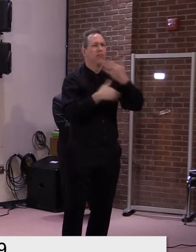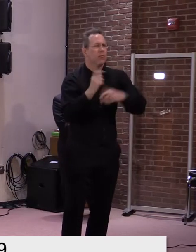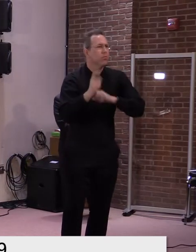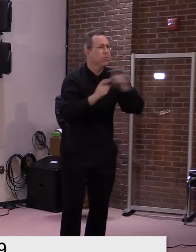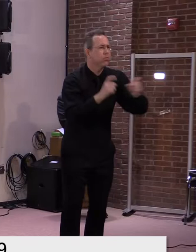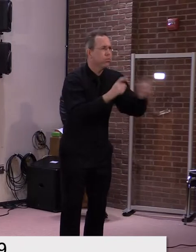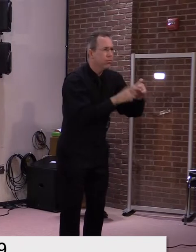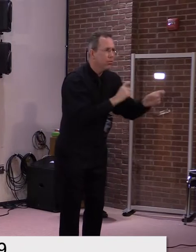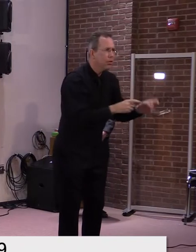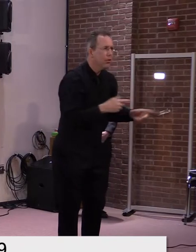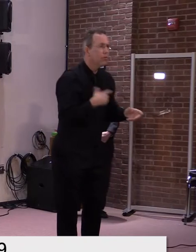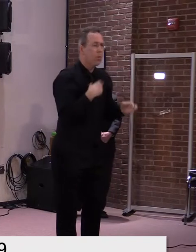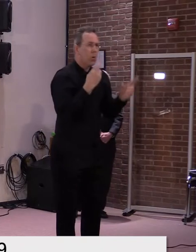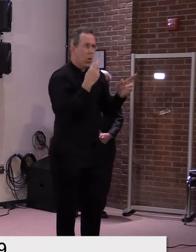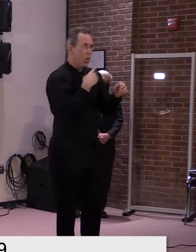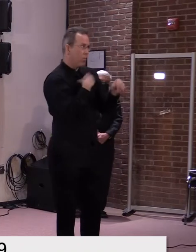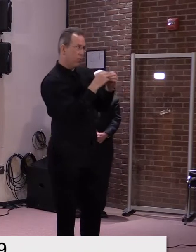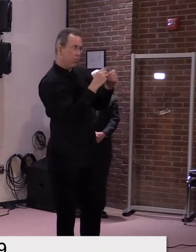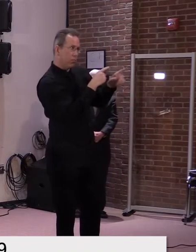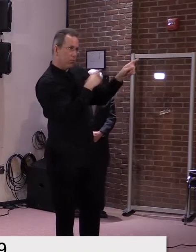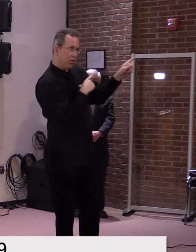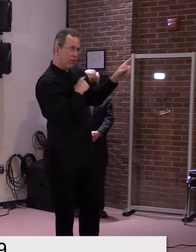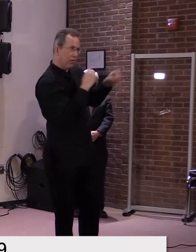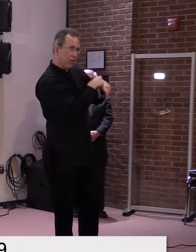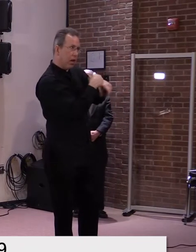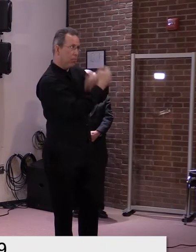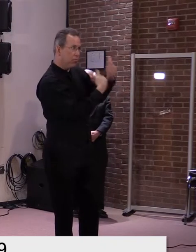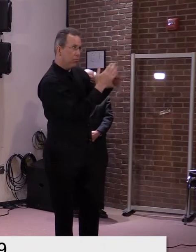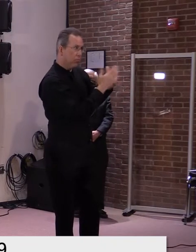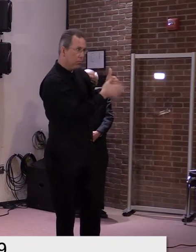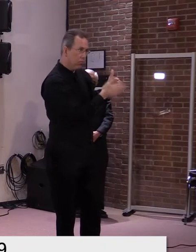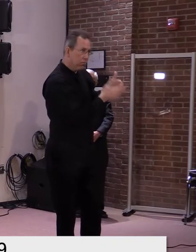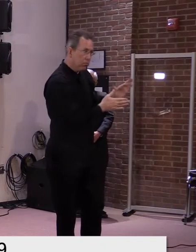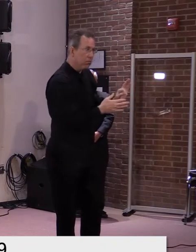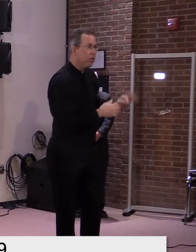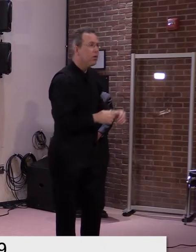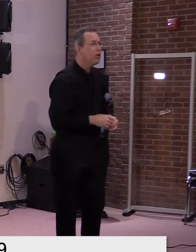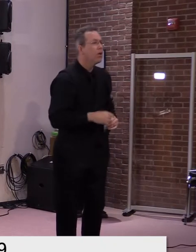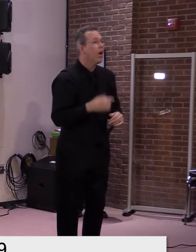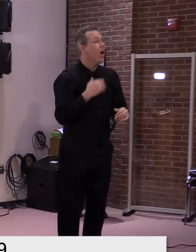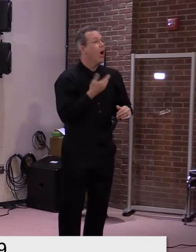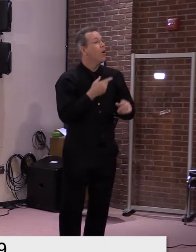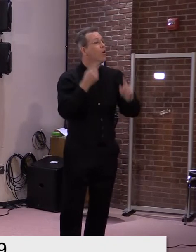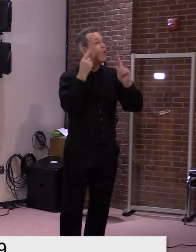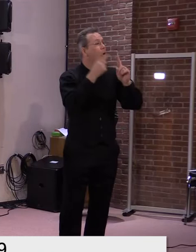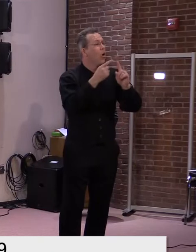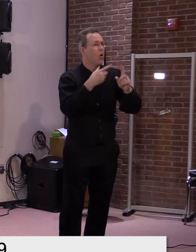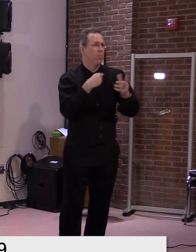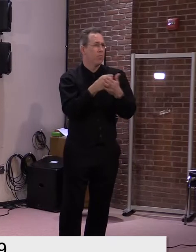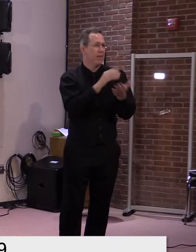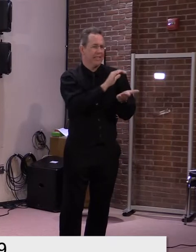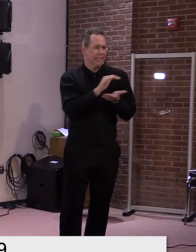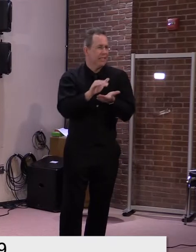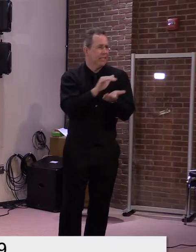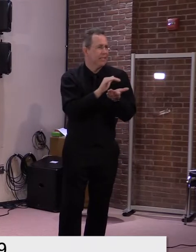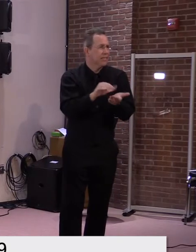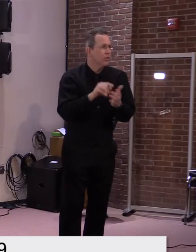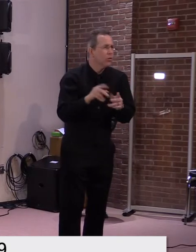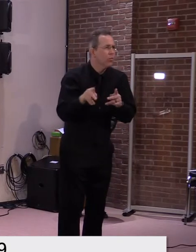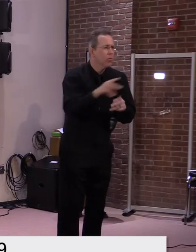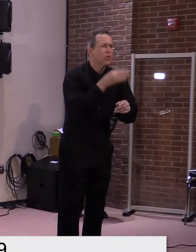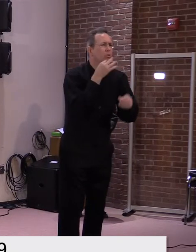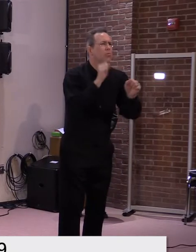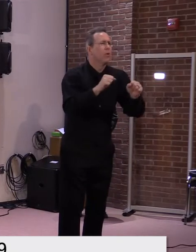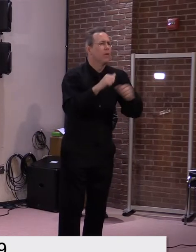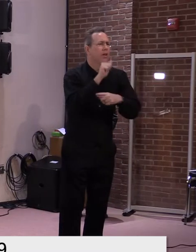make no mistake, it will be our goal to distribute the funds as soon after its arrival as possible. And we look forward to